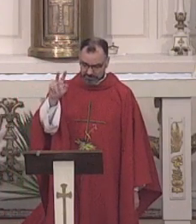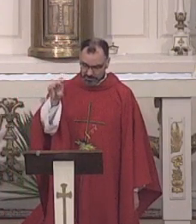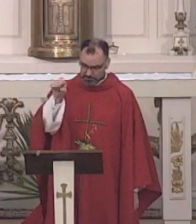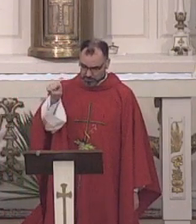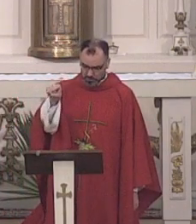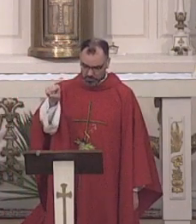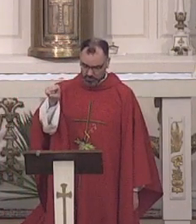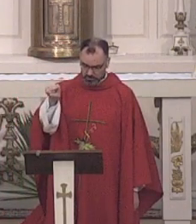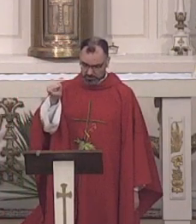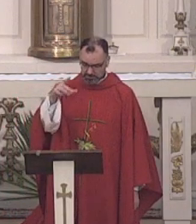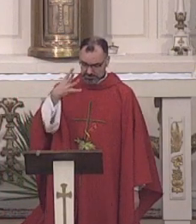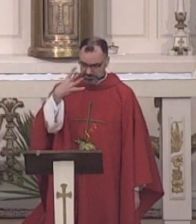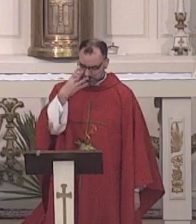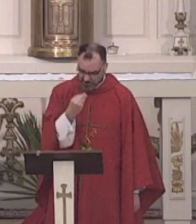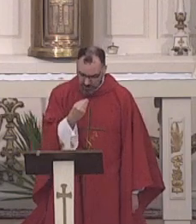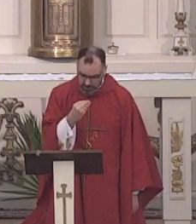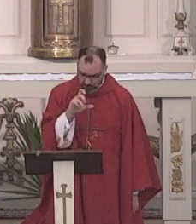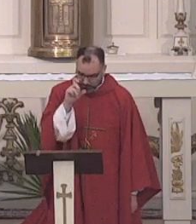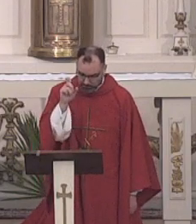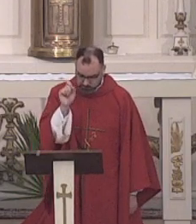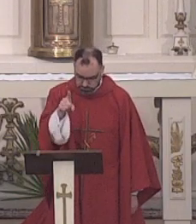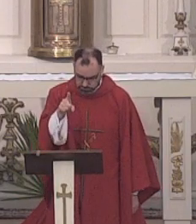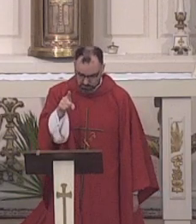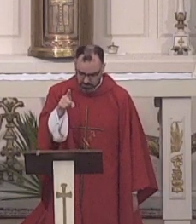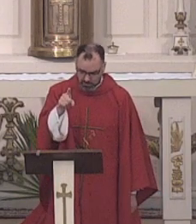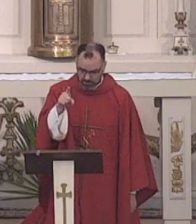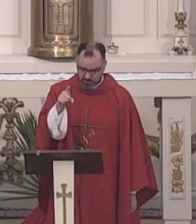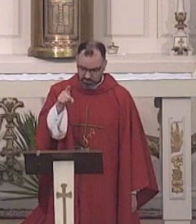"Simon, are you asleep?